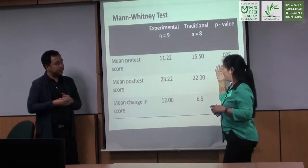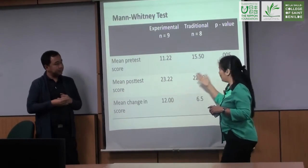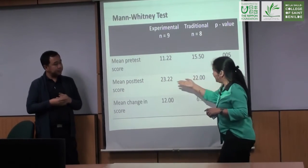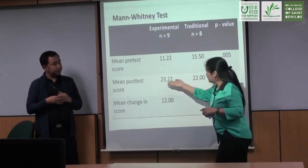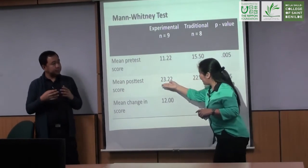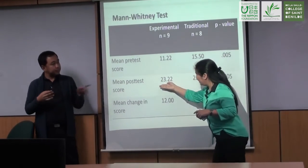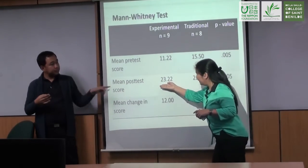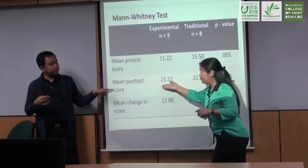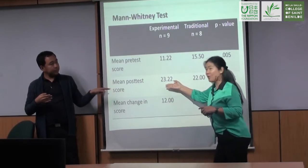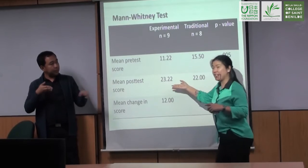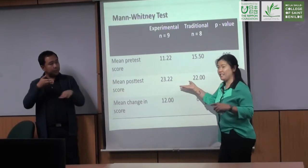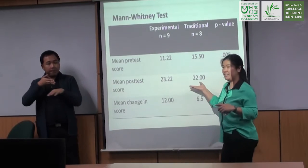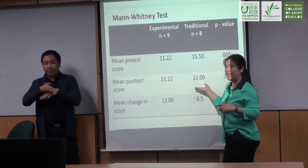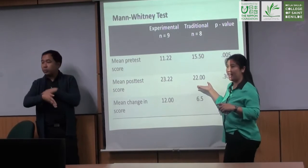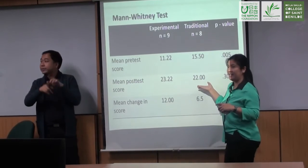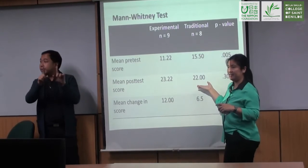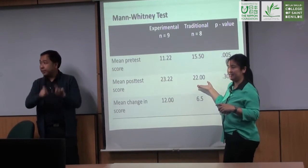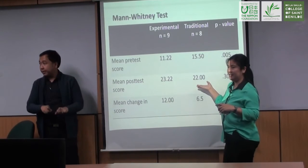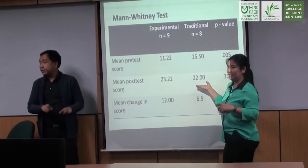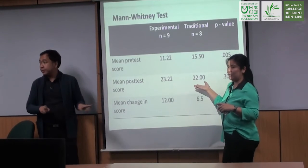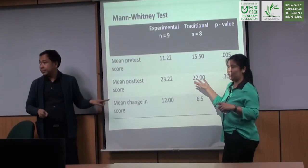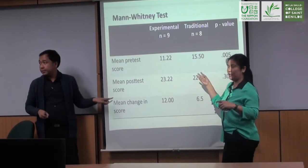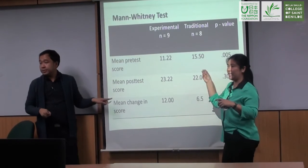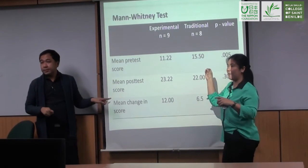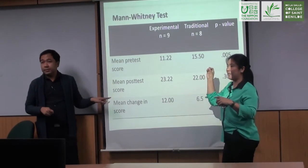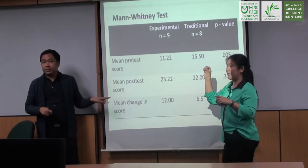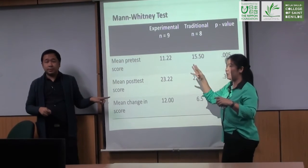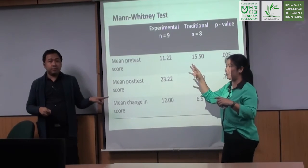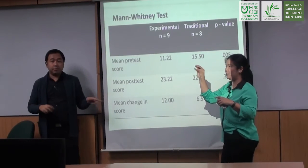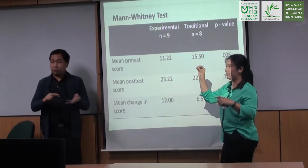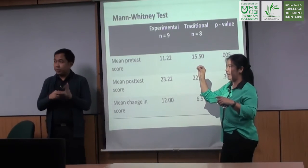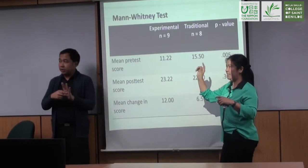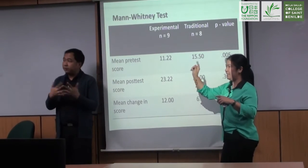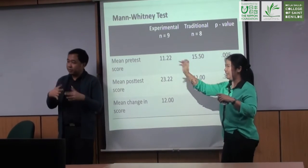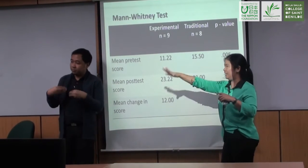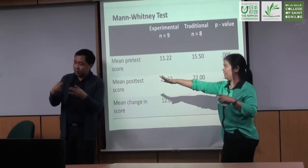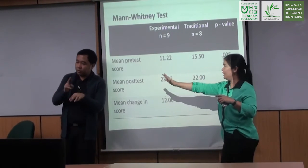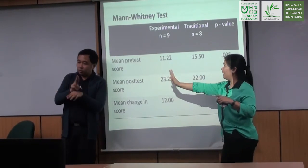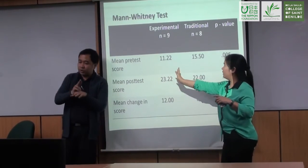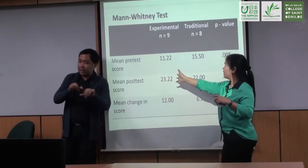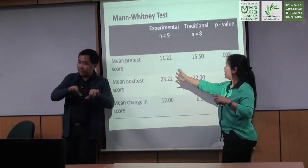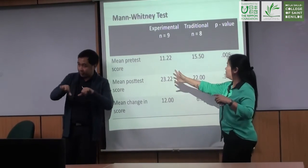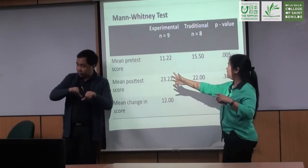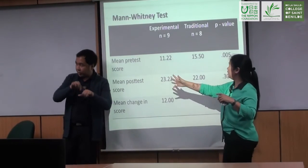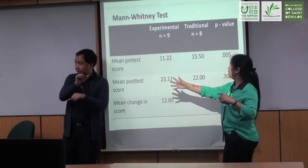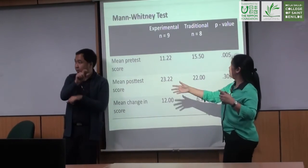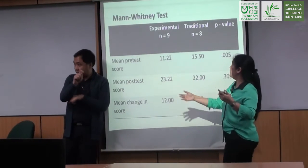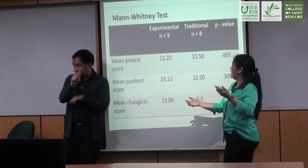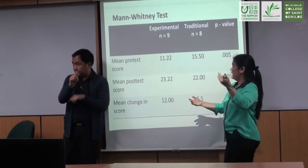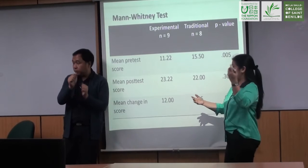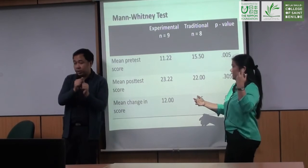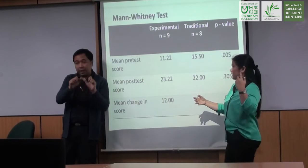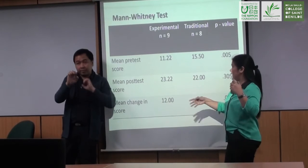Then, with this one, nag-post-test na sila. So, ginamit na yung ATP with the experimental